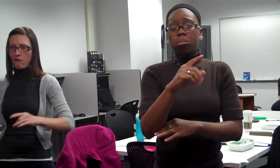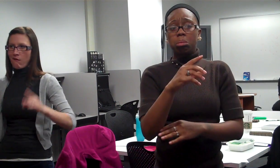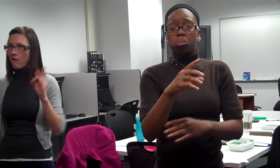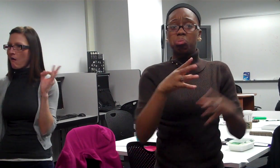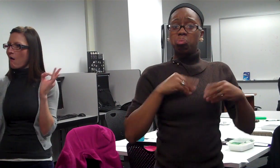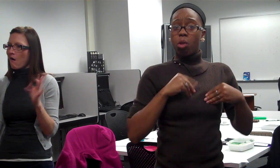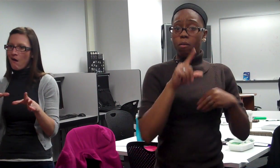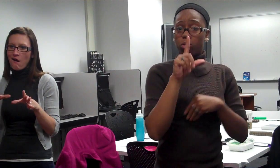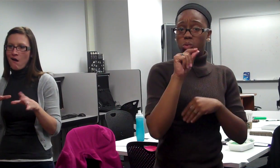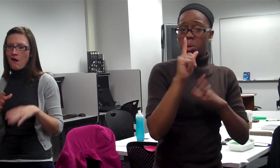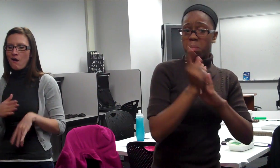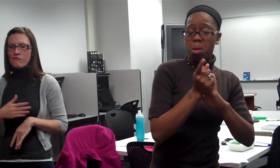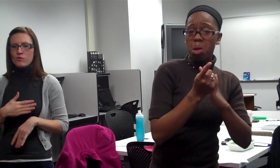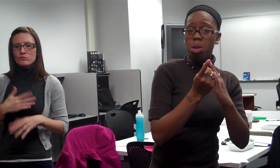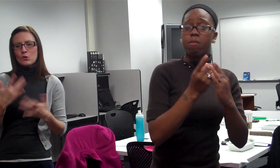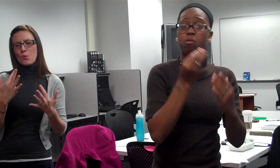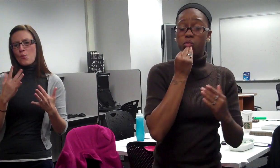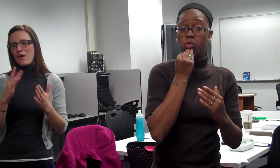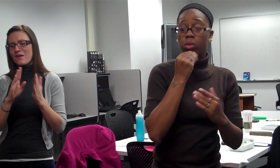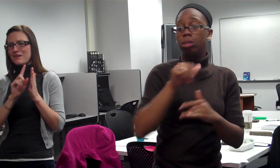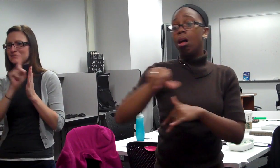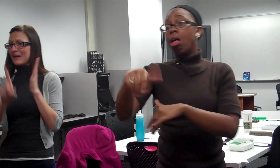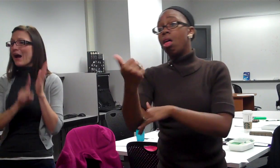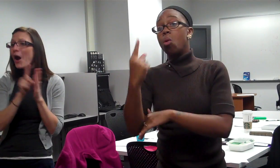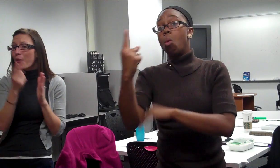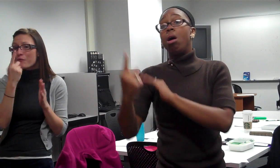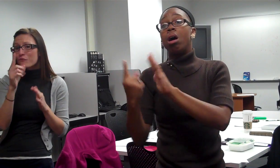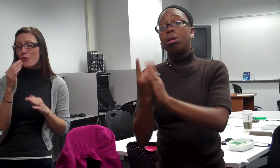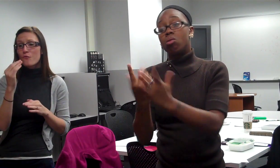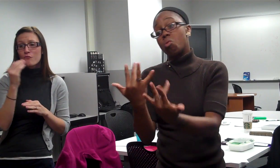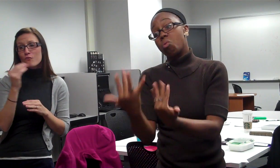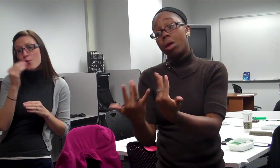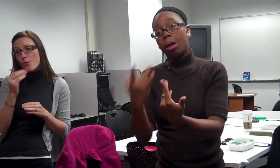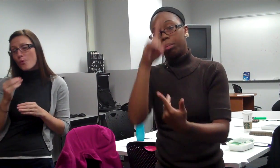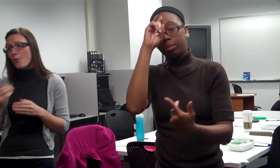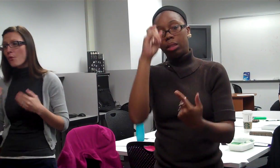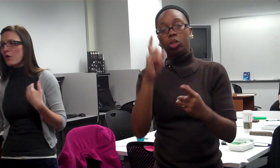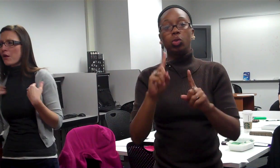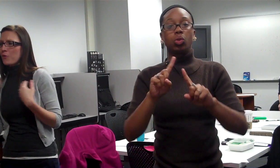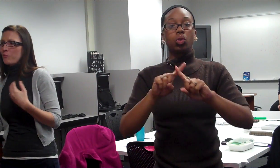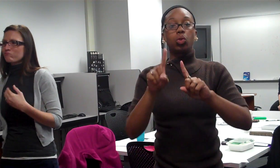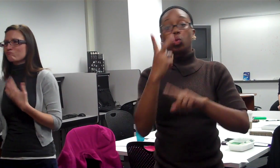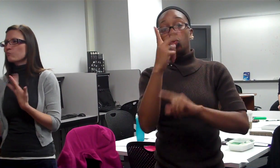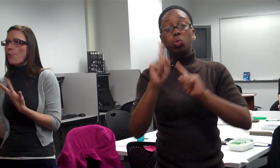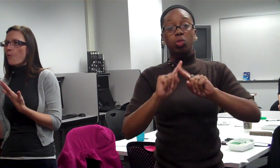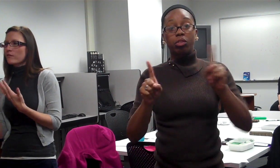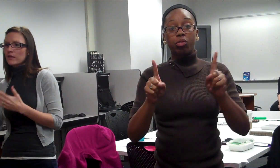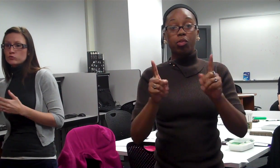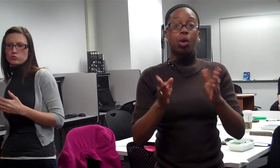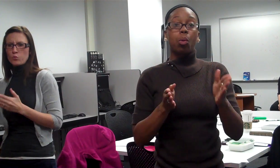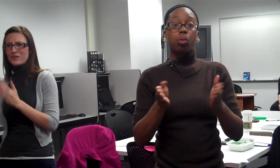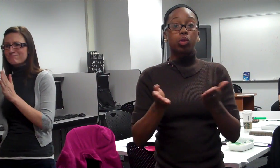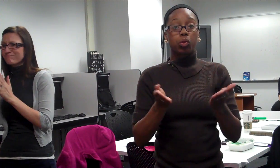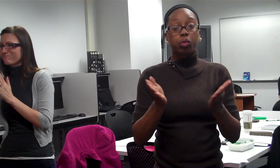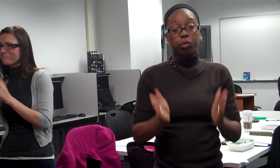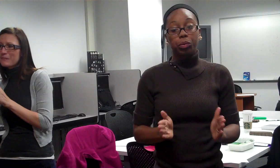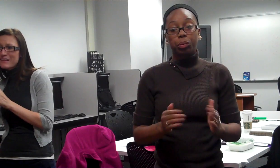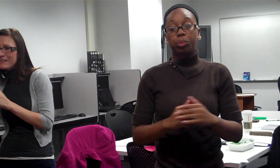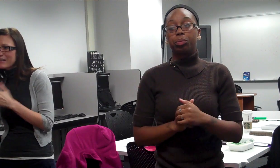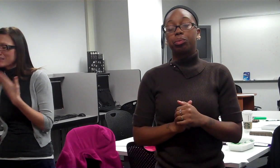table had to wait an hour before they got their food because we had 2 different servers. So after hemming and hawing for a while,